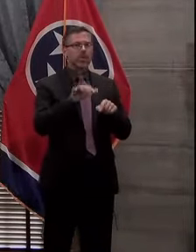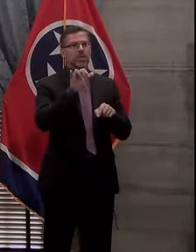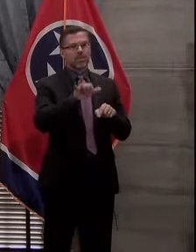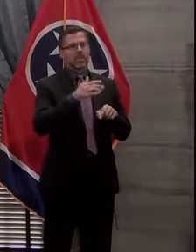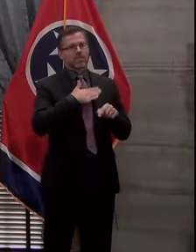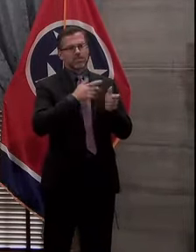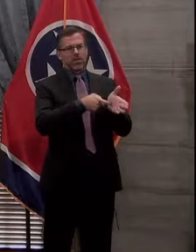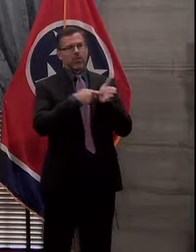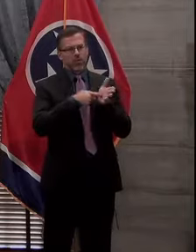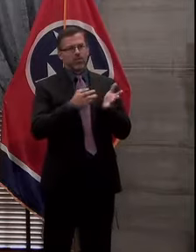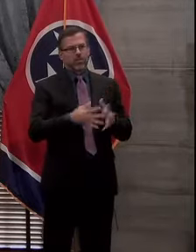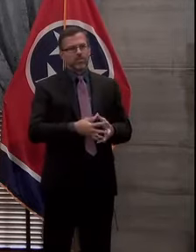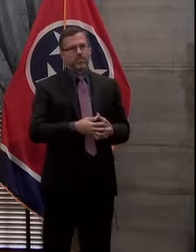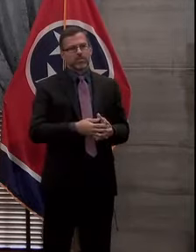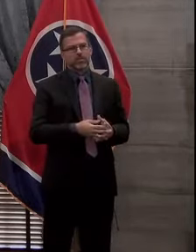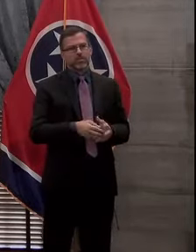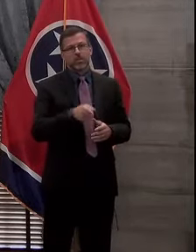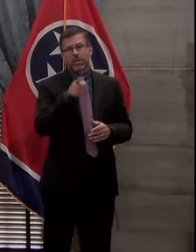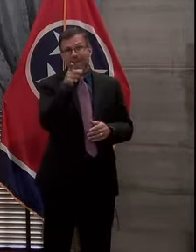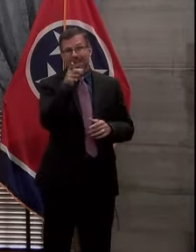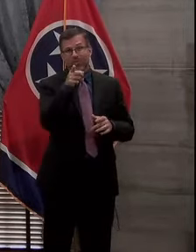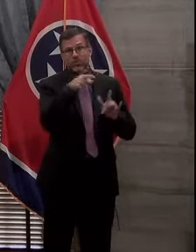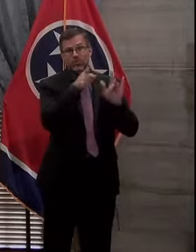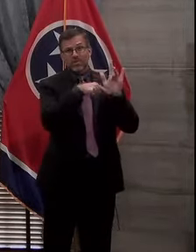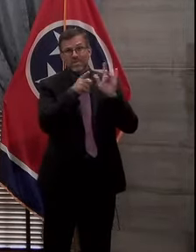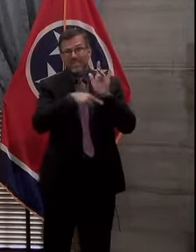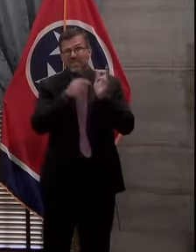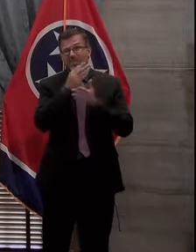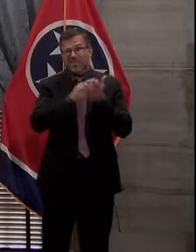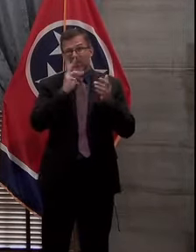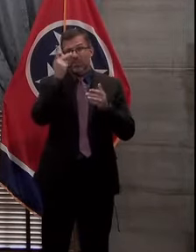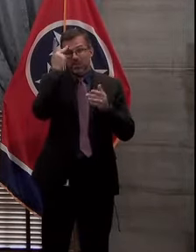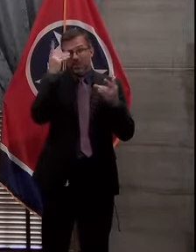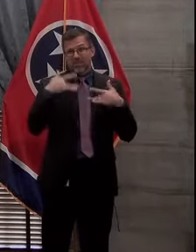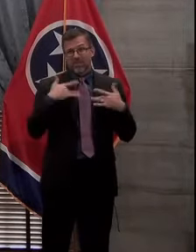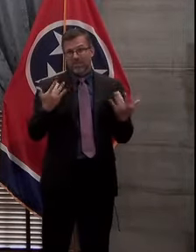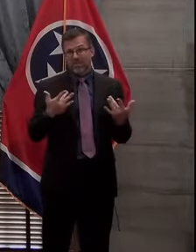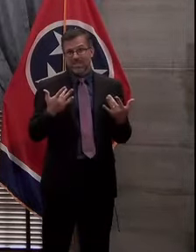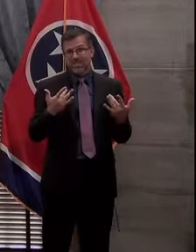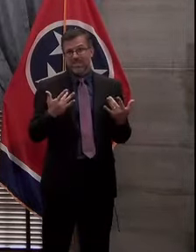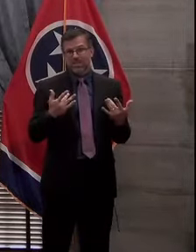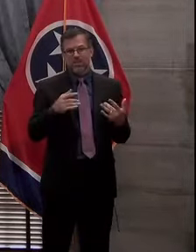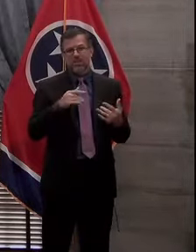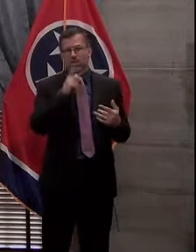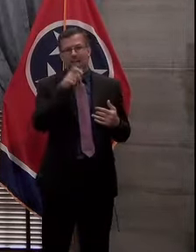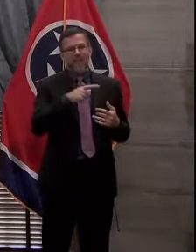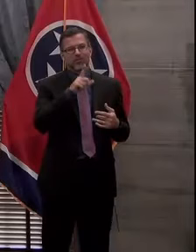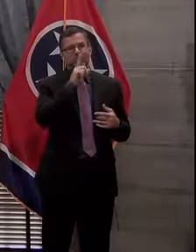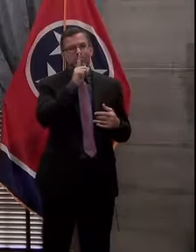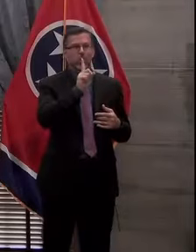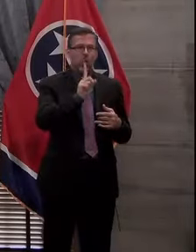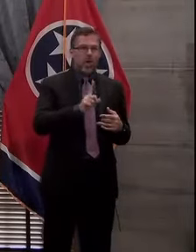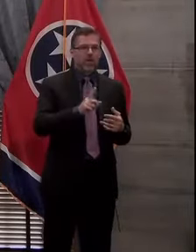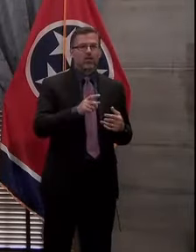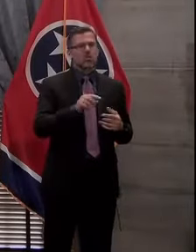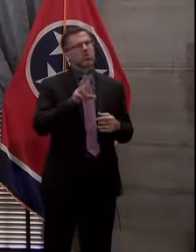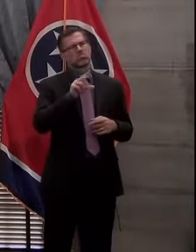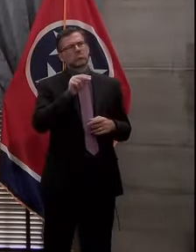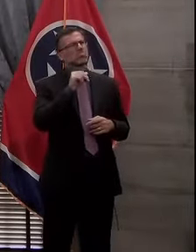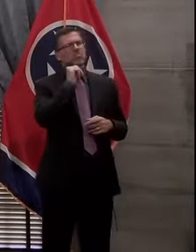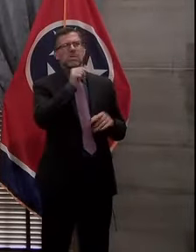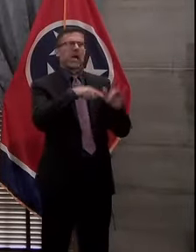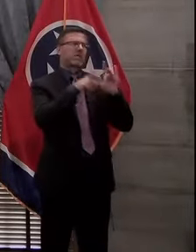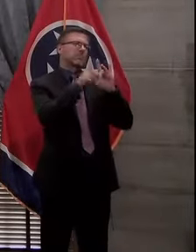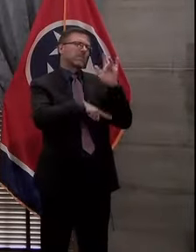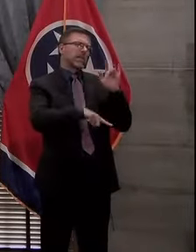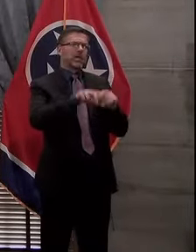So that's my criteria. You skipped out on political events. You don't have to tell me specific ones because of concerns. No, I haven't skipped them. I